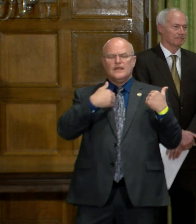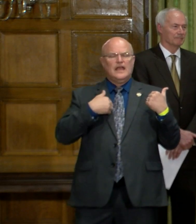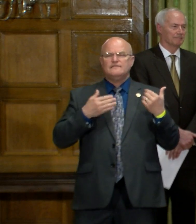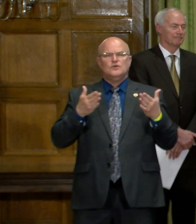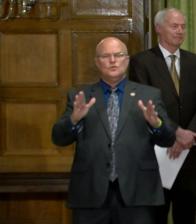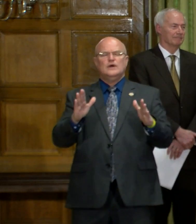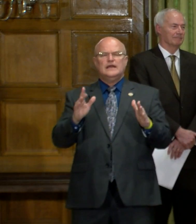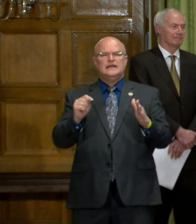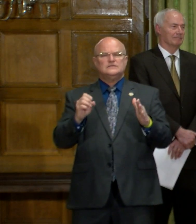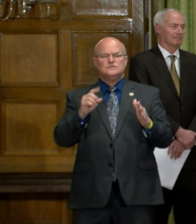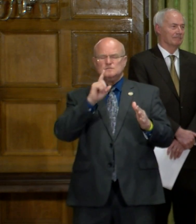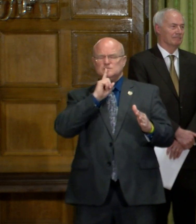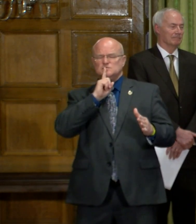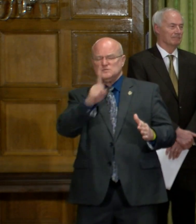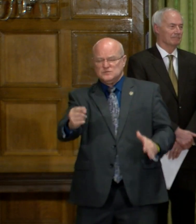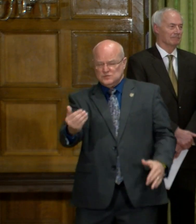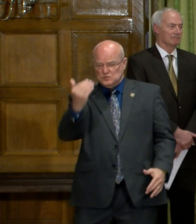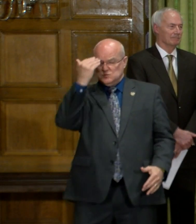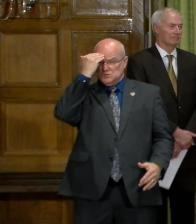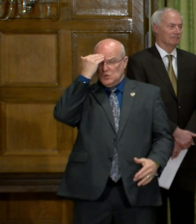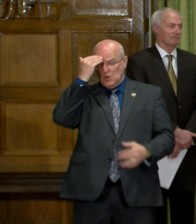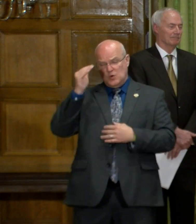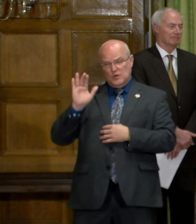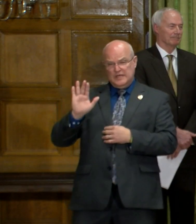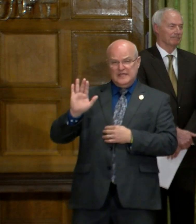a way to absolutely know their